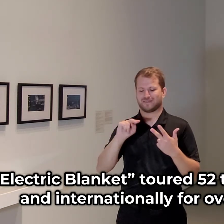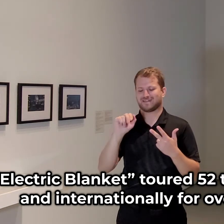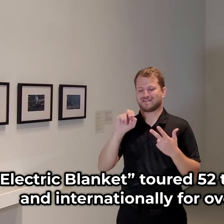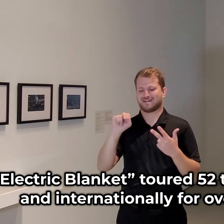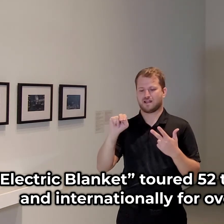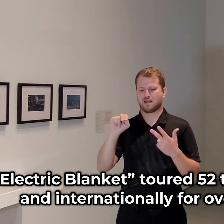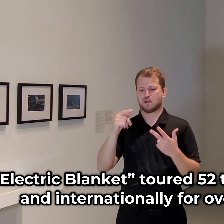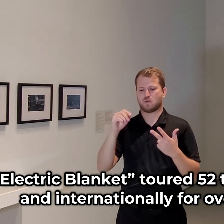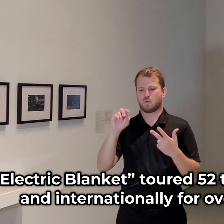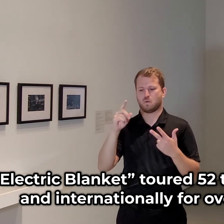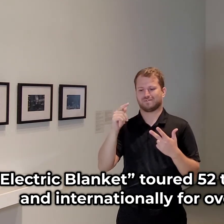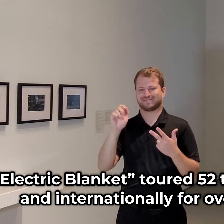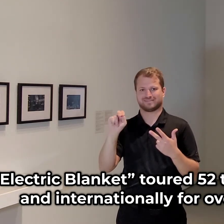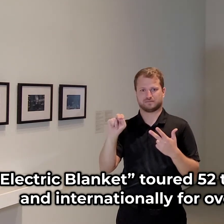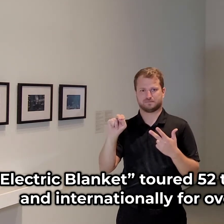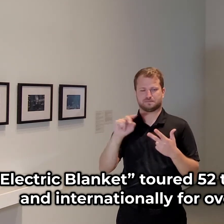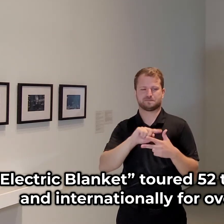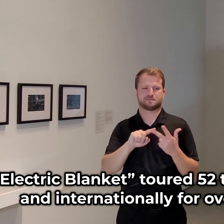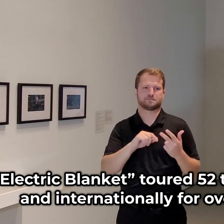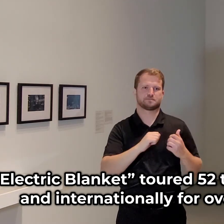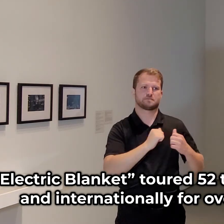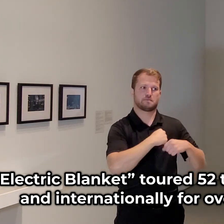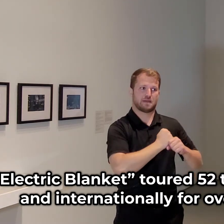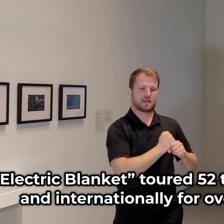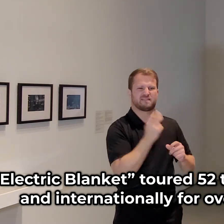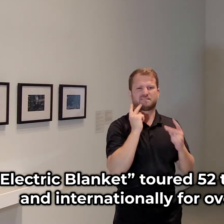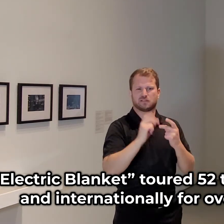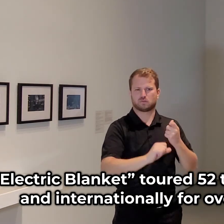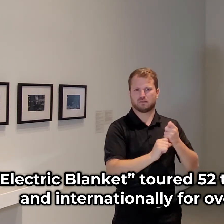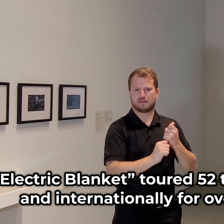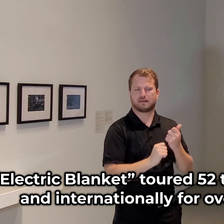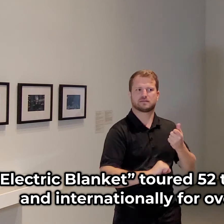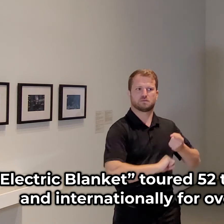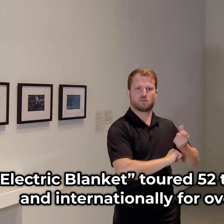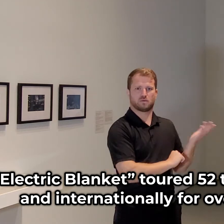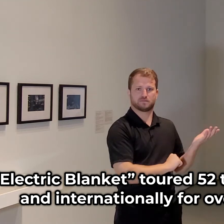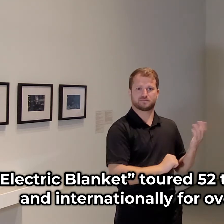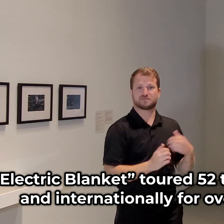Blanket toured 52 times nationally and internationally for over a decade.